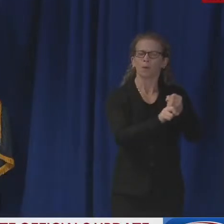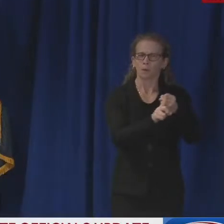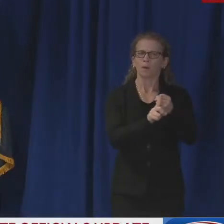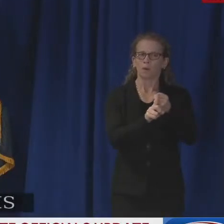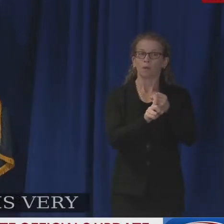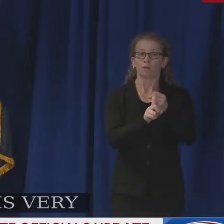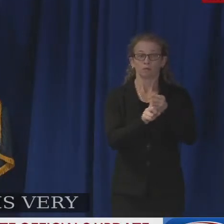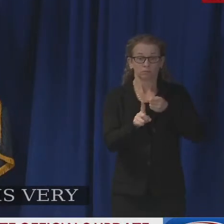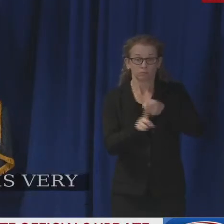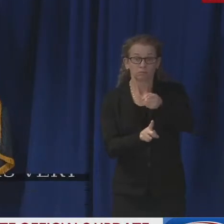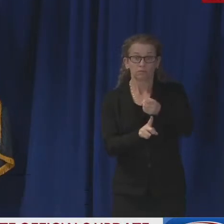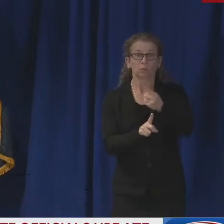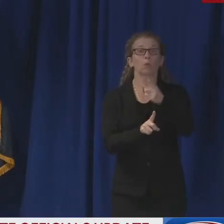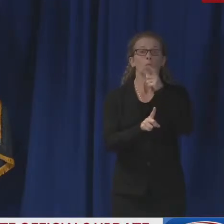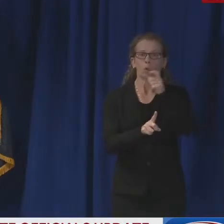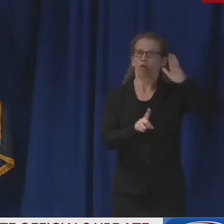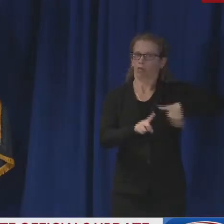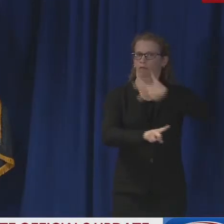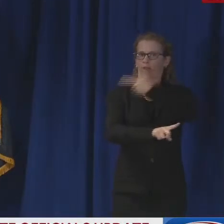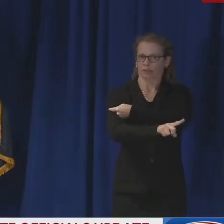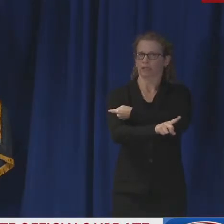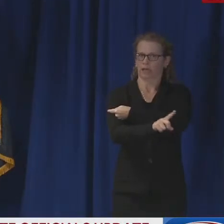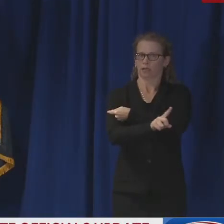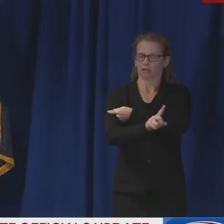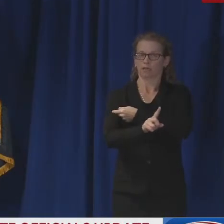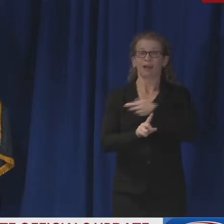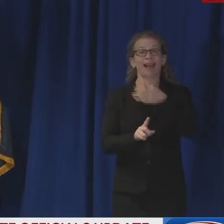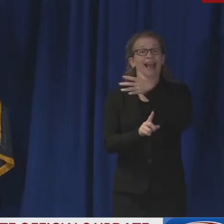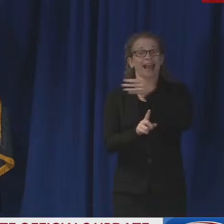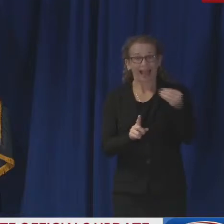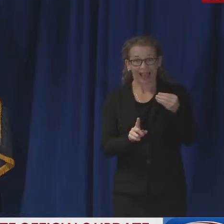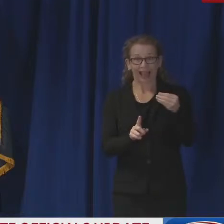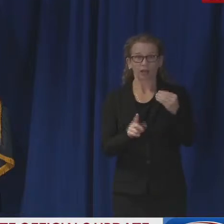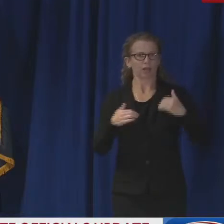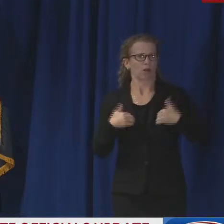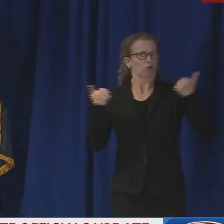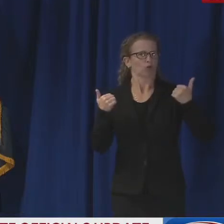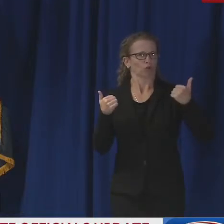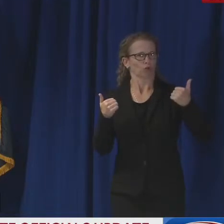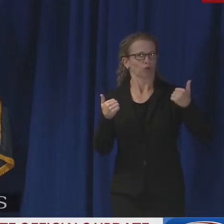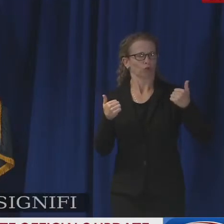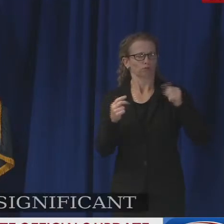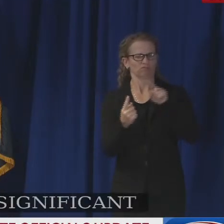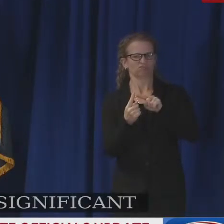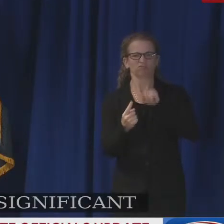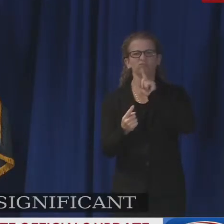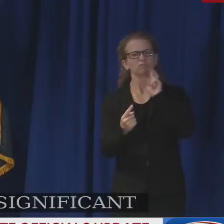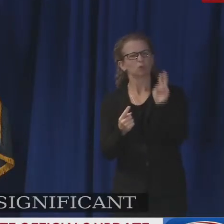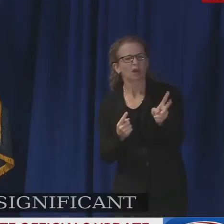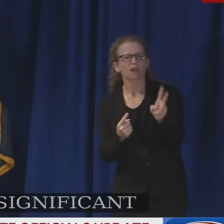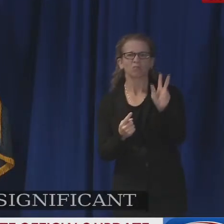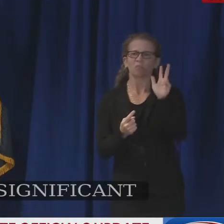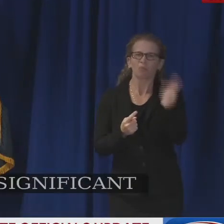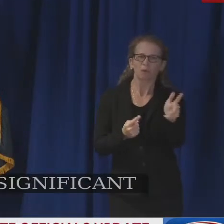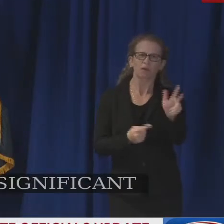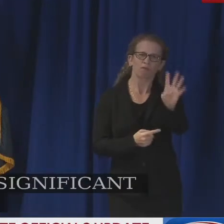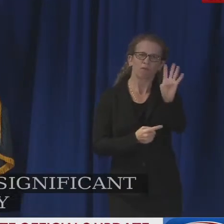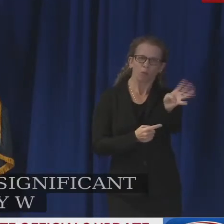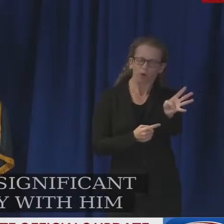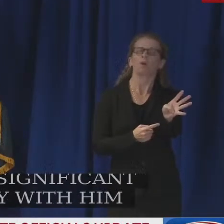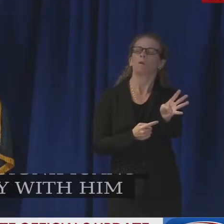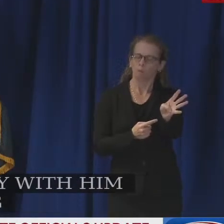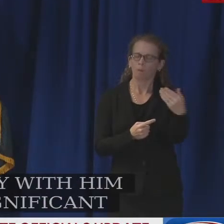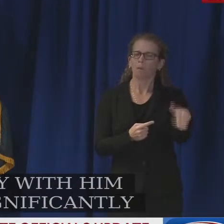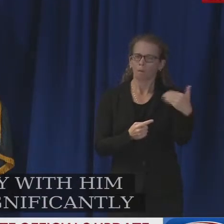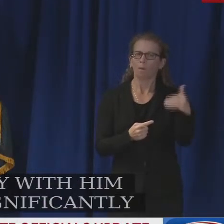impact, specifically with the unvaccinated populations and significantly with the younger populations, those 20, 30, and 40-somethings. You've heard a